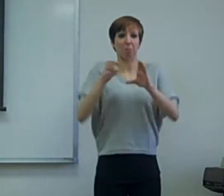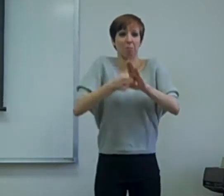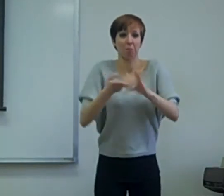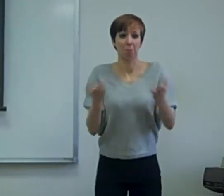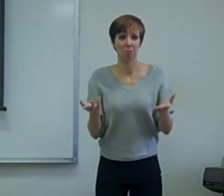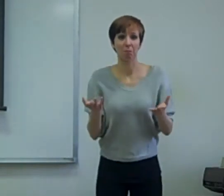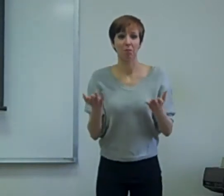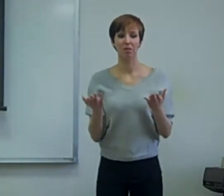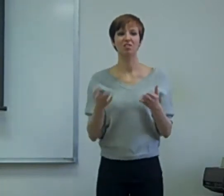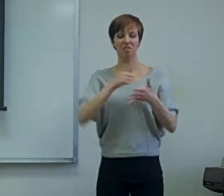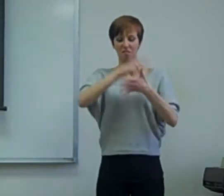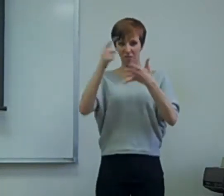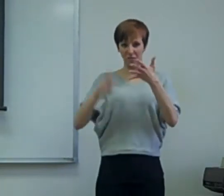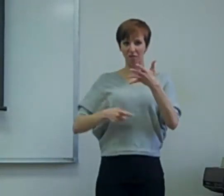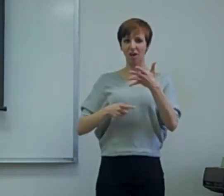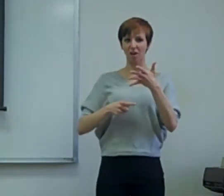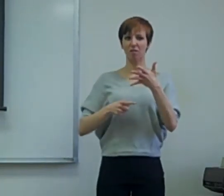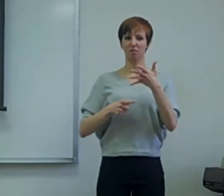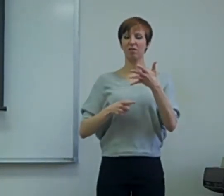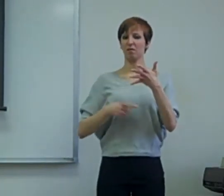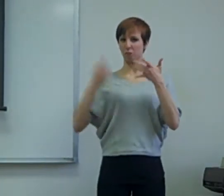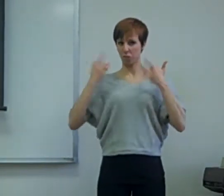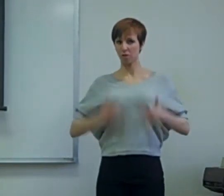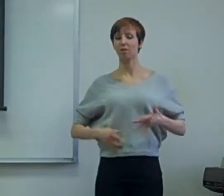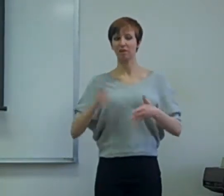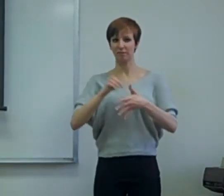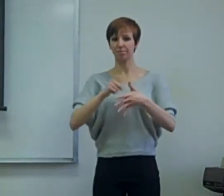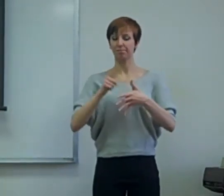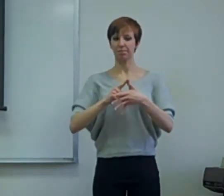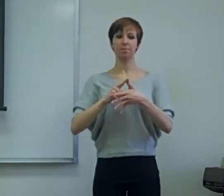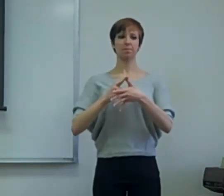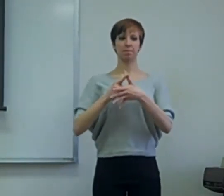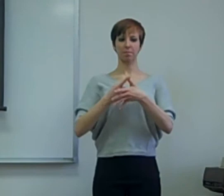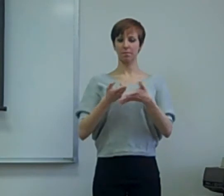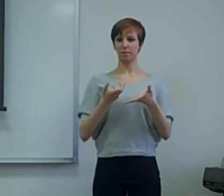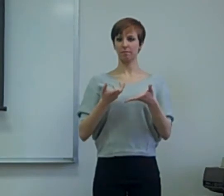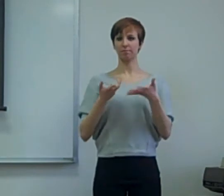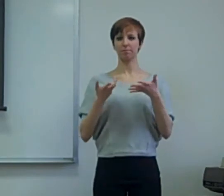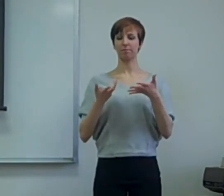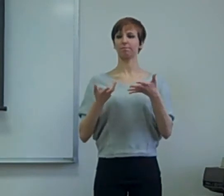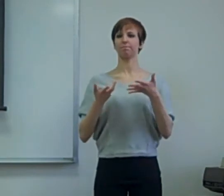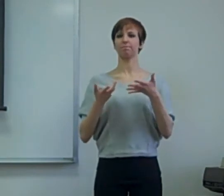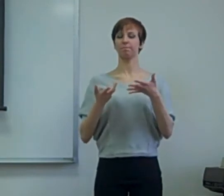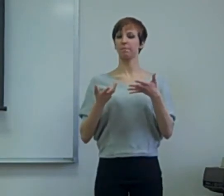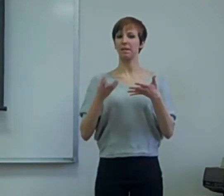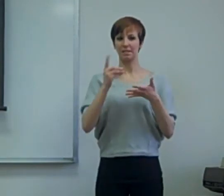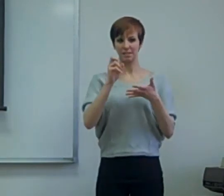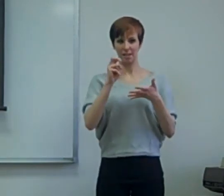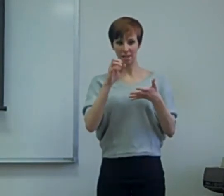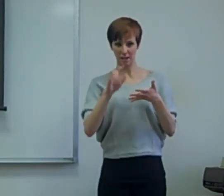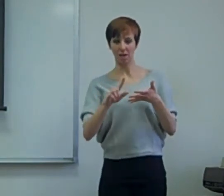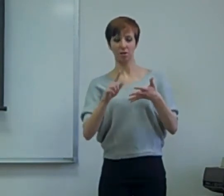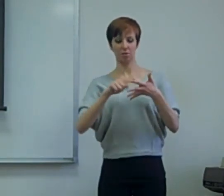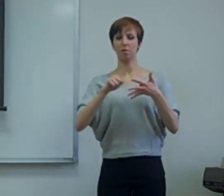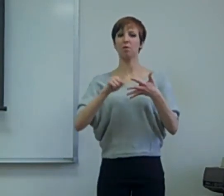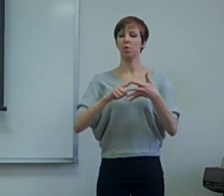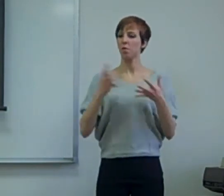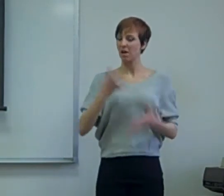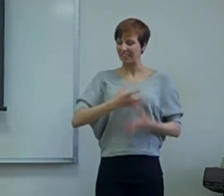grief. Okay? The first one's denial, and then anger, and then bargaining, right?